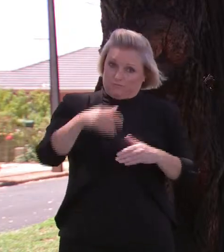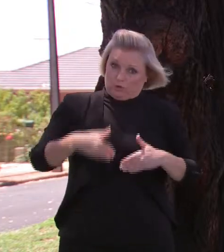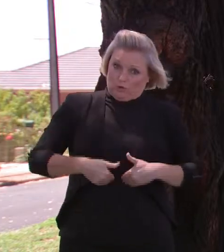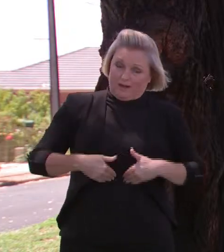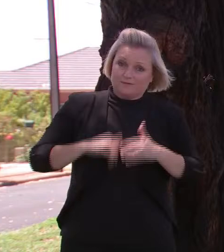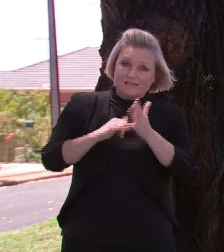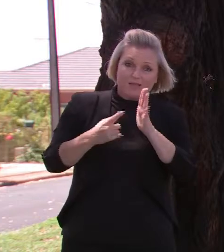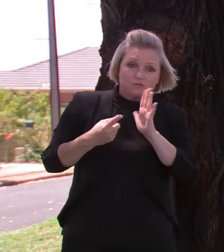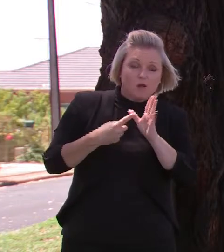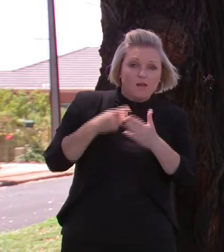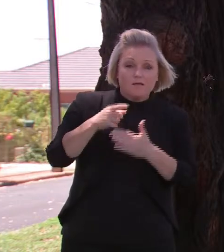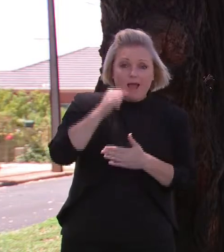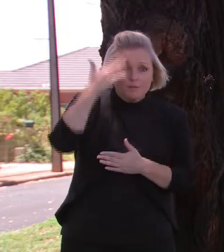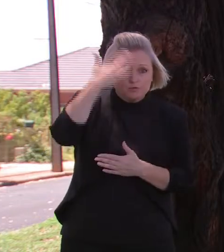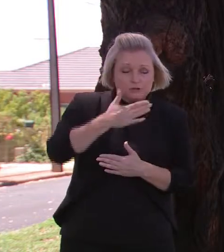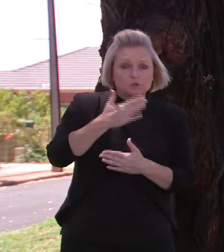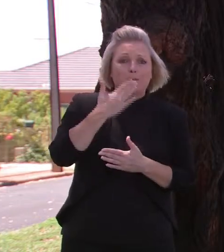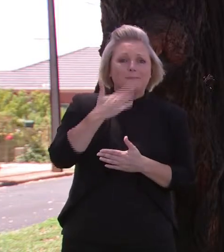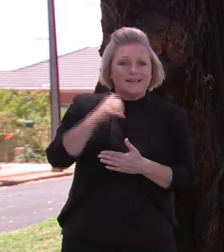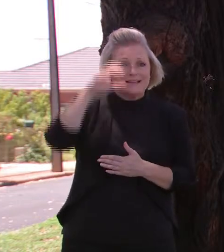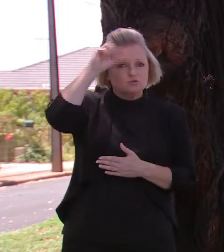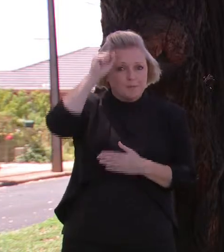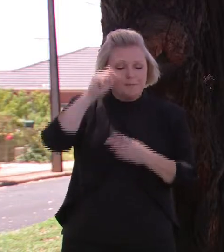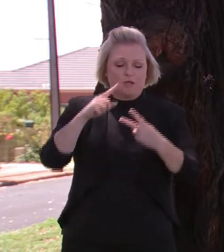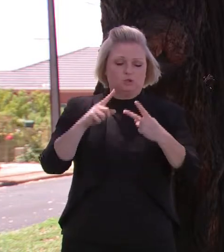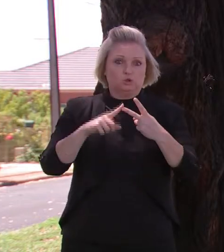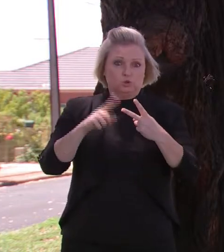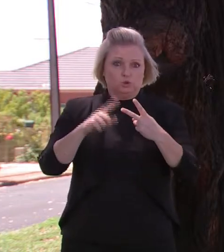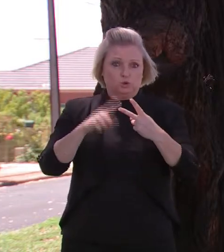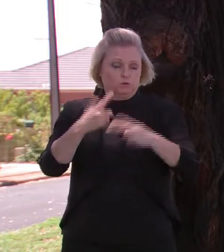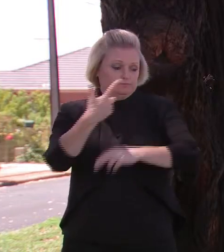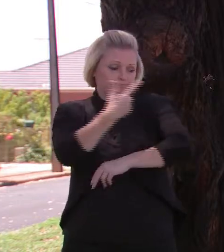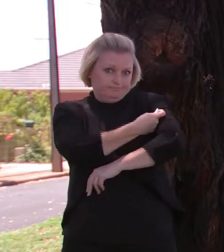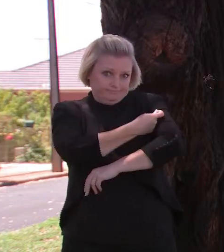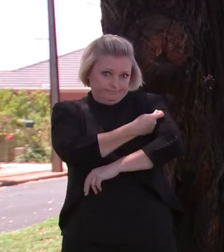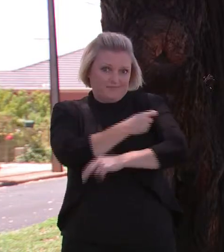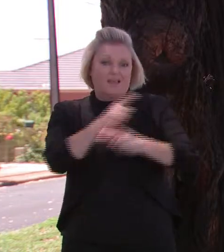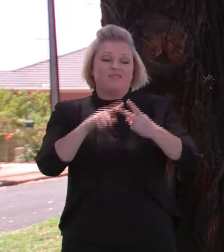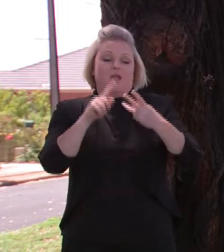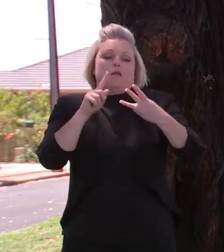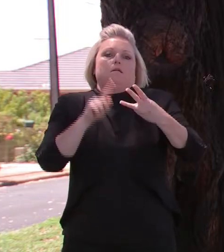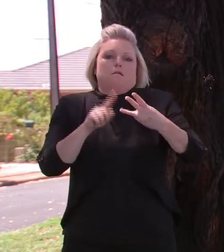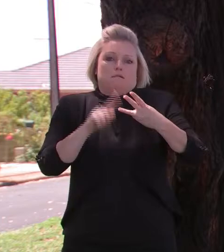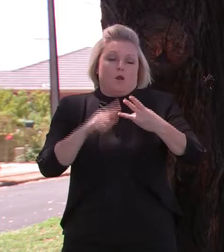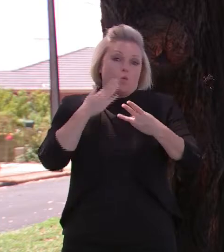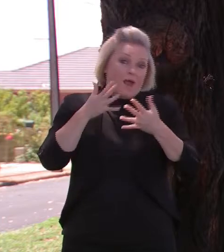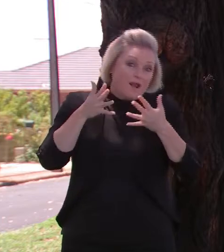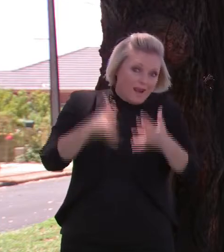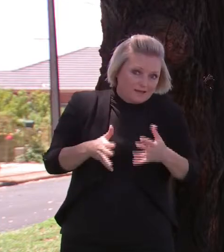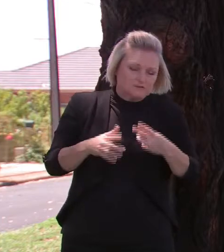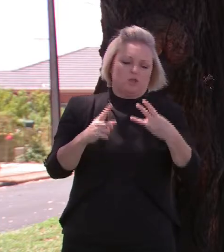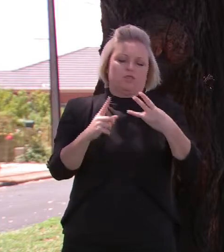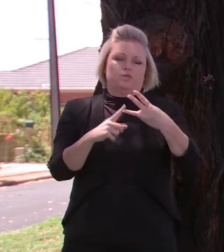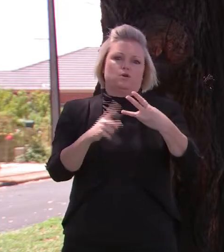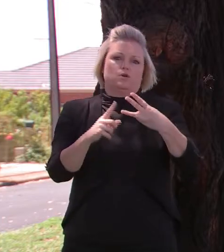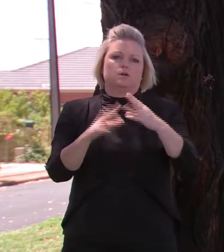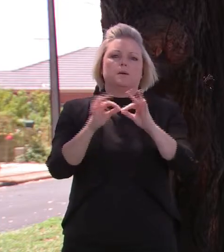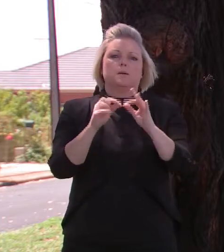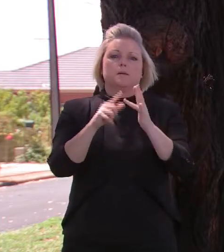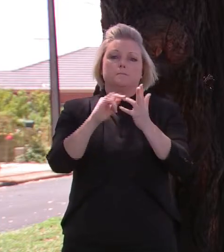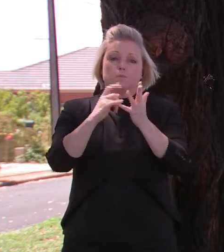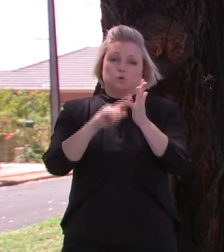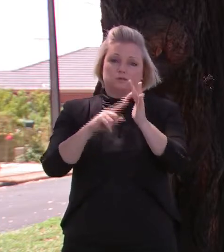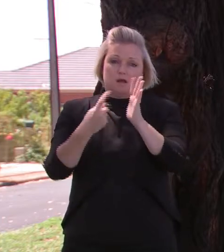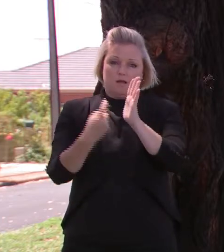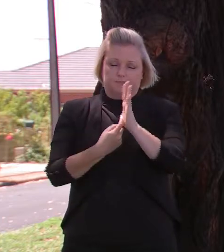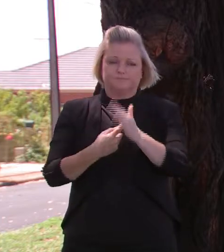really important to have both of your vaccination shots and your booster when it's eligible, and we're certainly putting a lot of